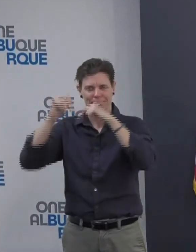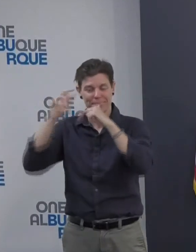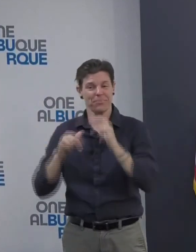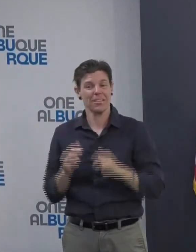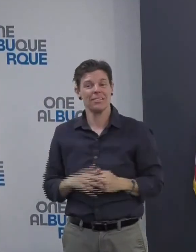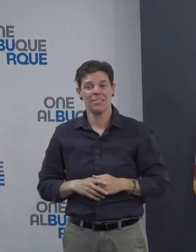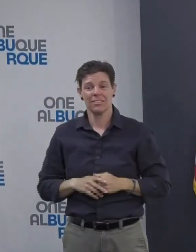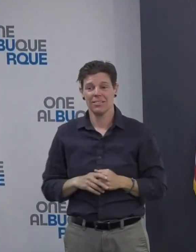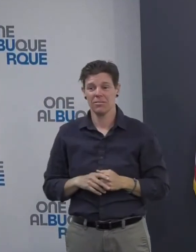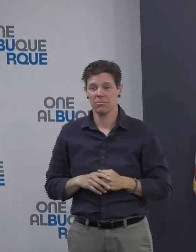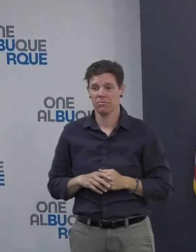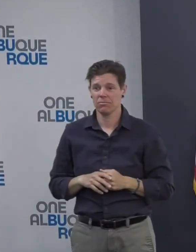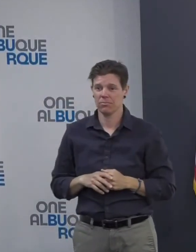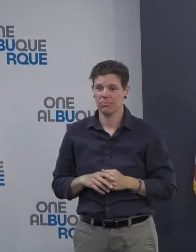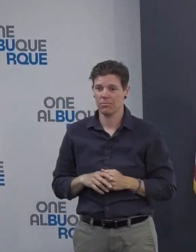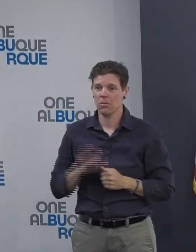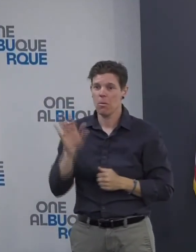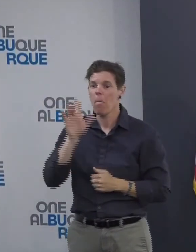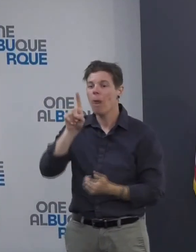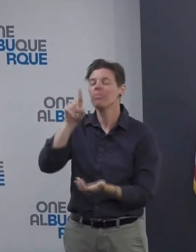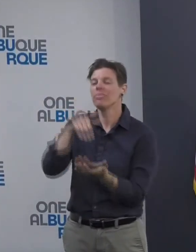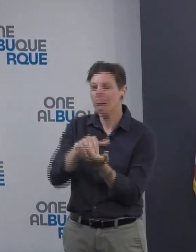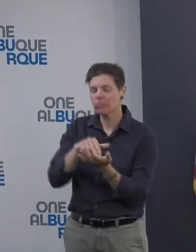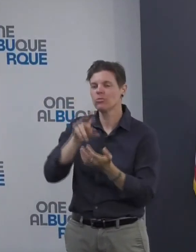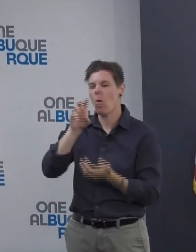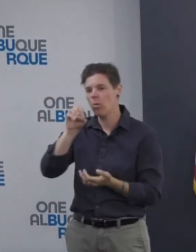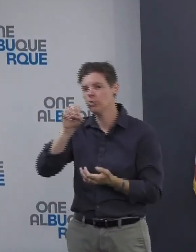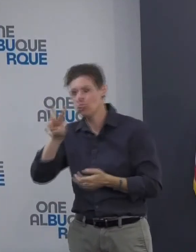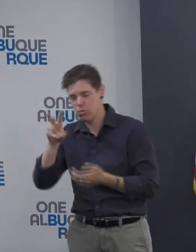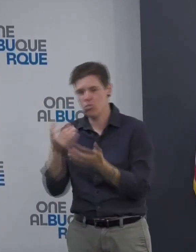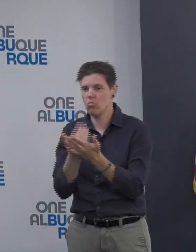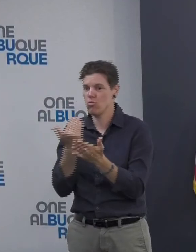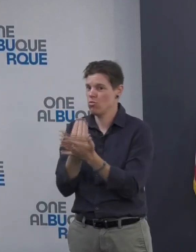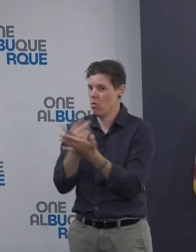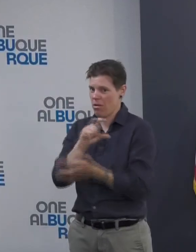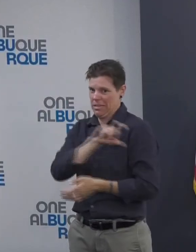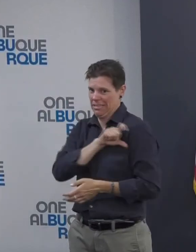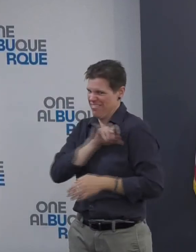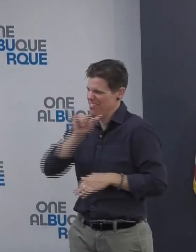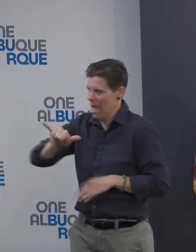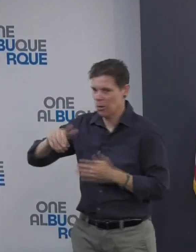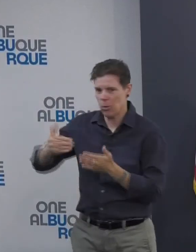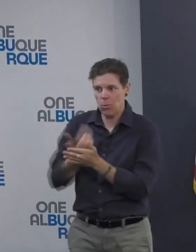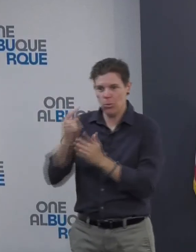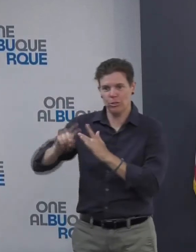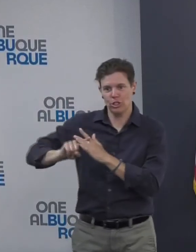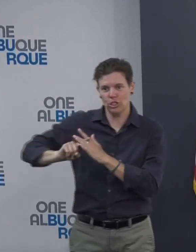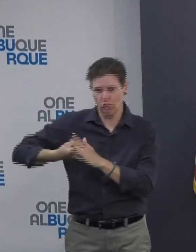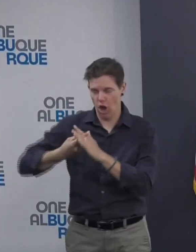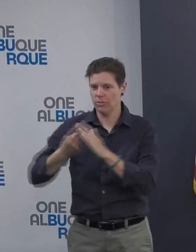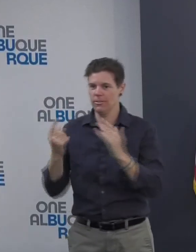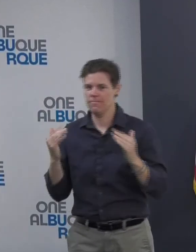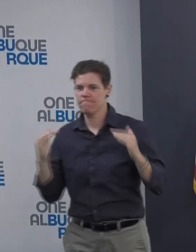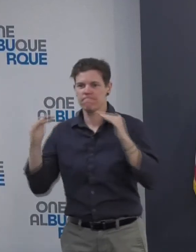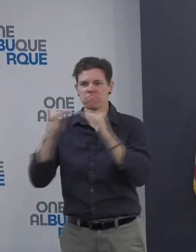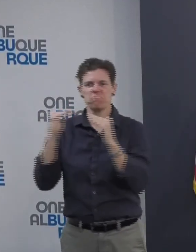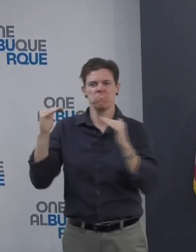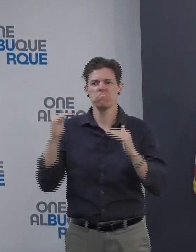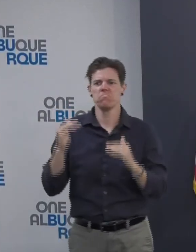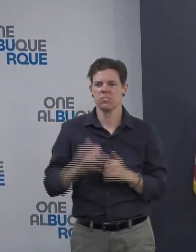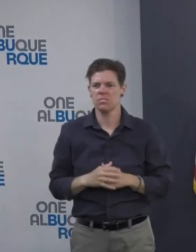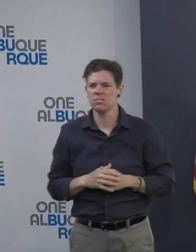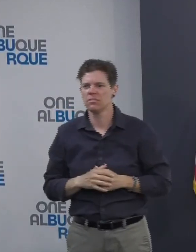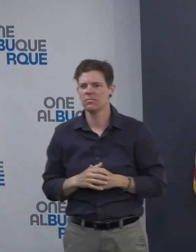were, roughly 10 years ago. So anyway, we will keep working on this very important issue. And good news is we're still making